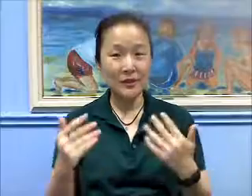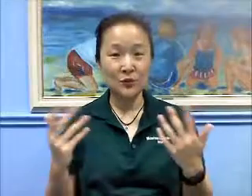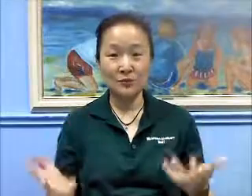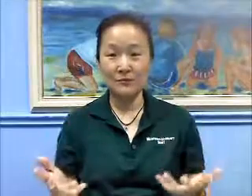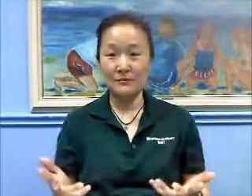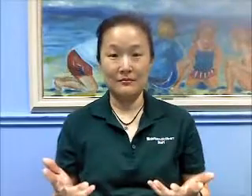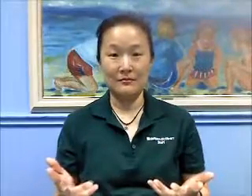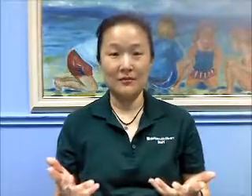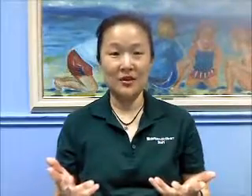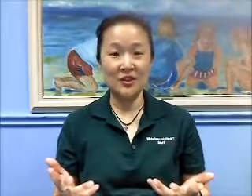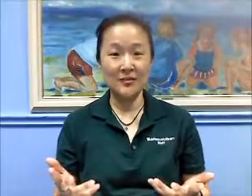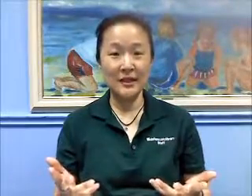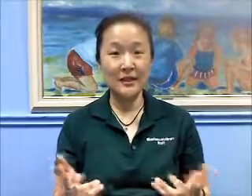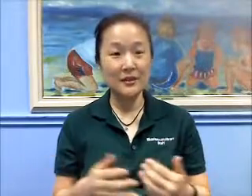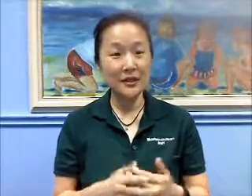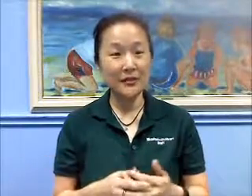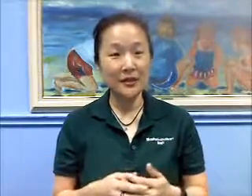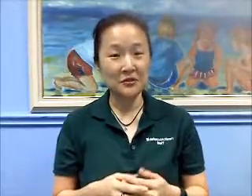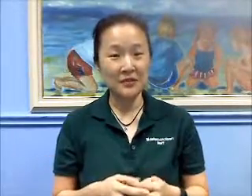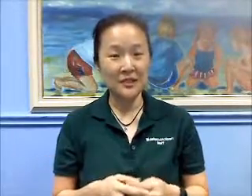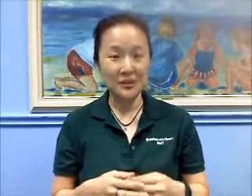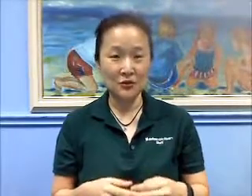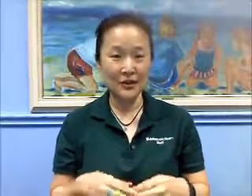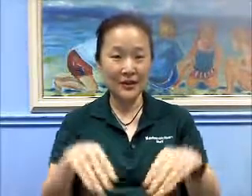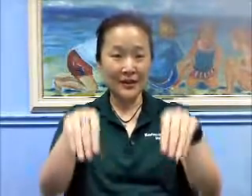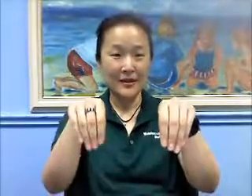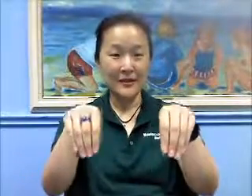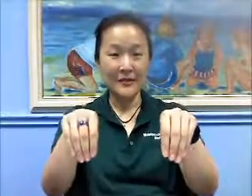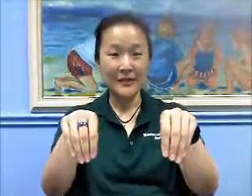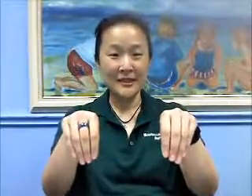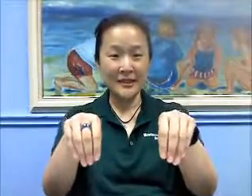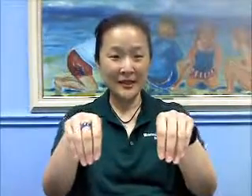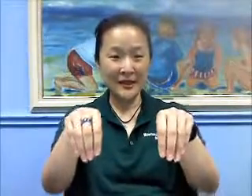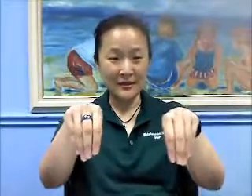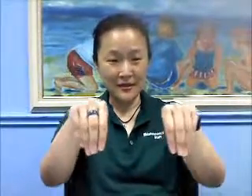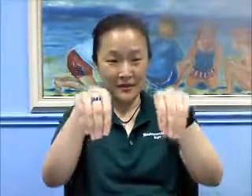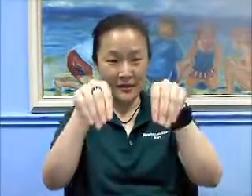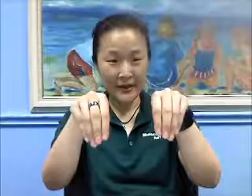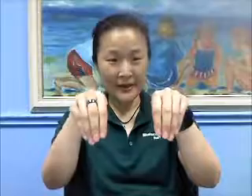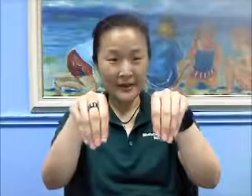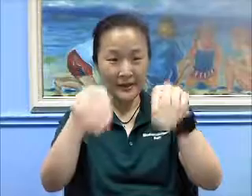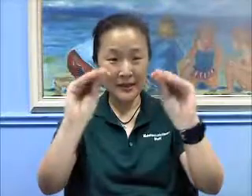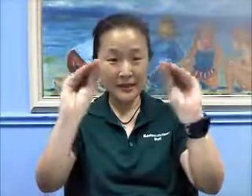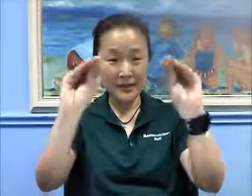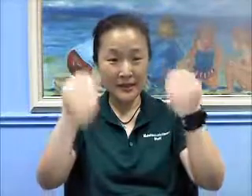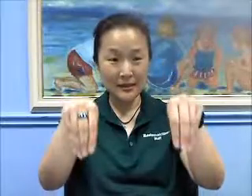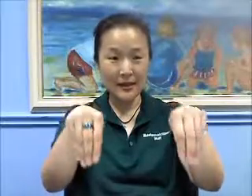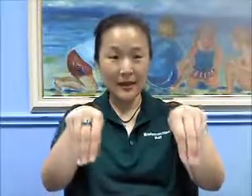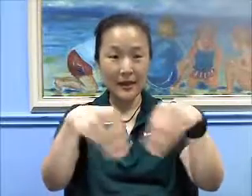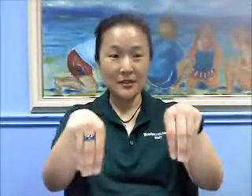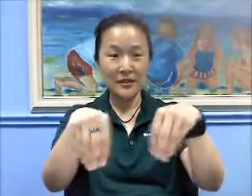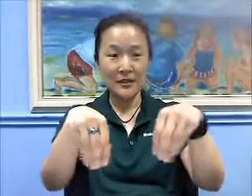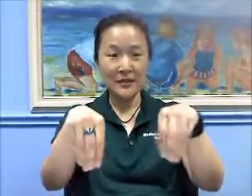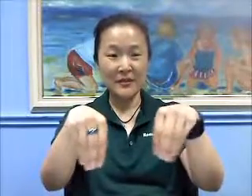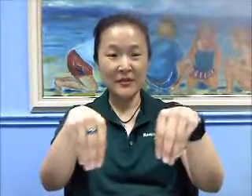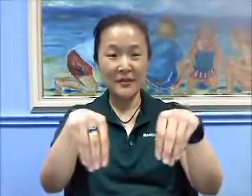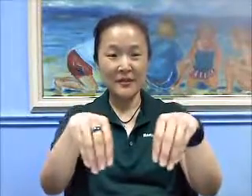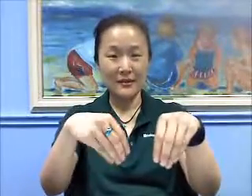you earned your money, you might want to go to the store because you have money to spend. So you take your hands out like this, and you just shake them in front like